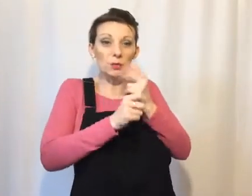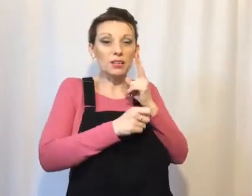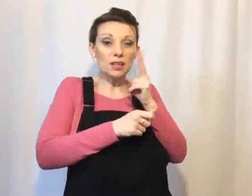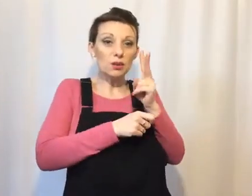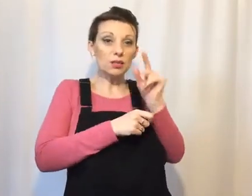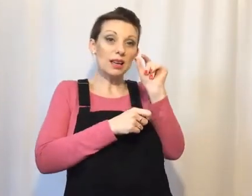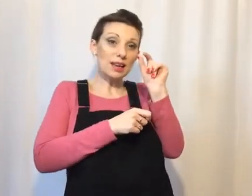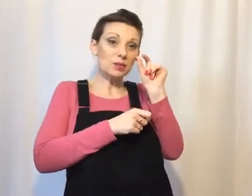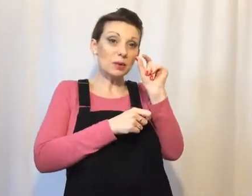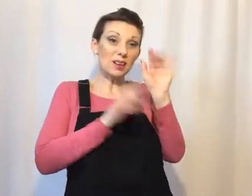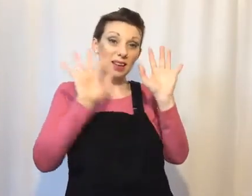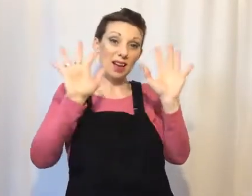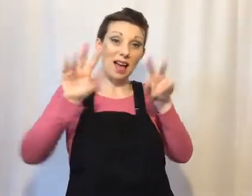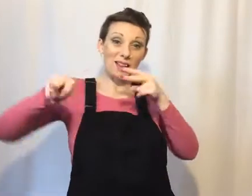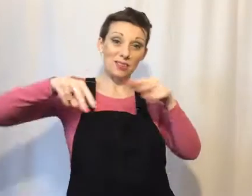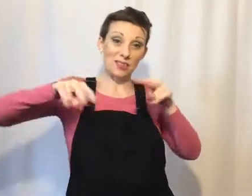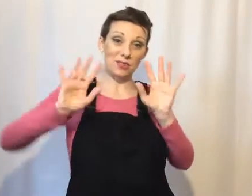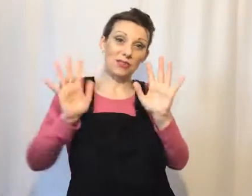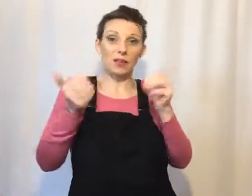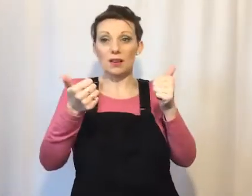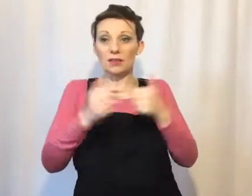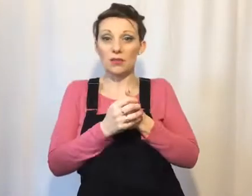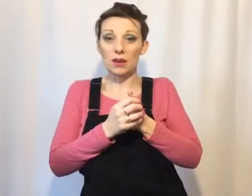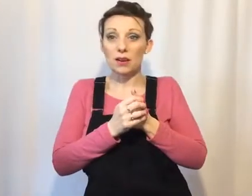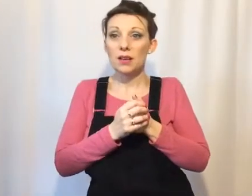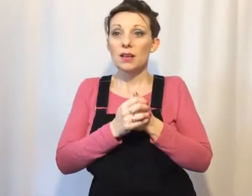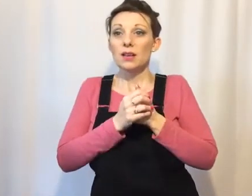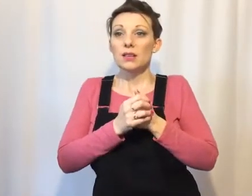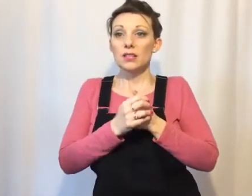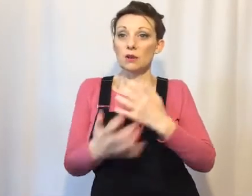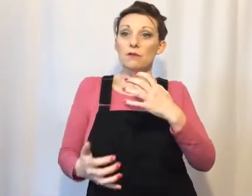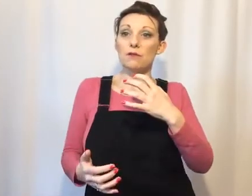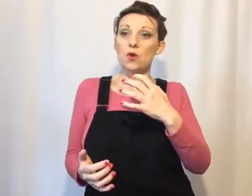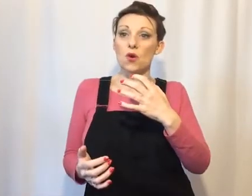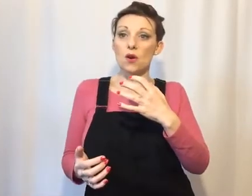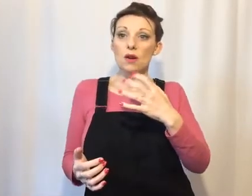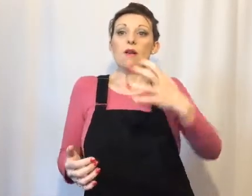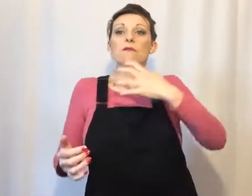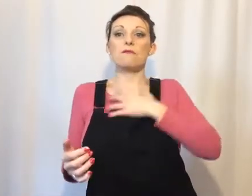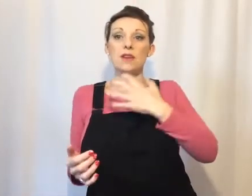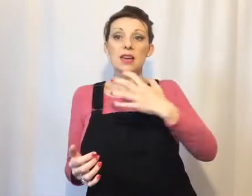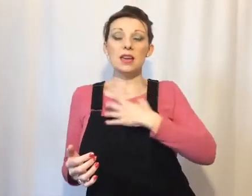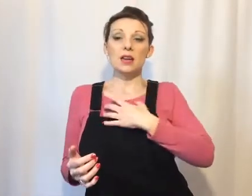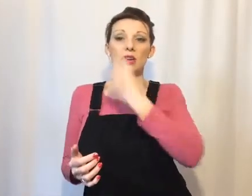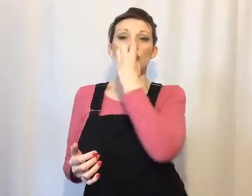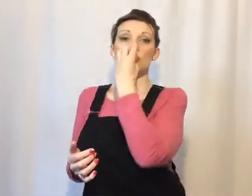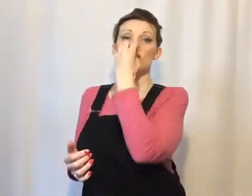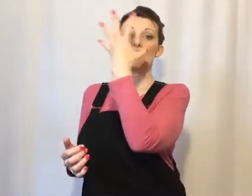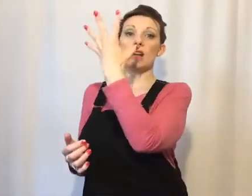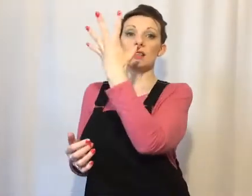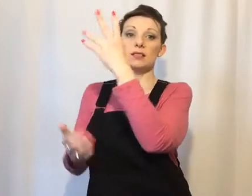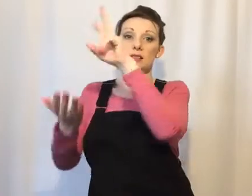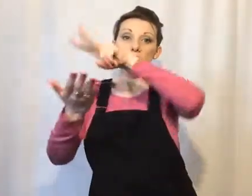because it looks a little bit like a hand dance, so that's fine. So, for fear, your grace